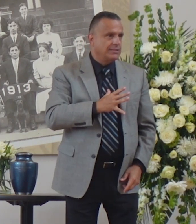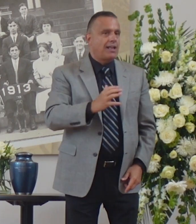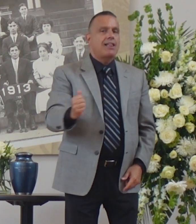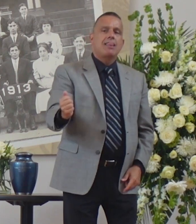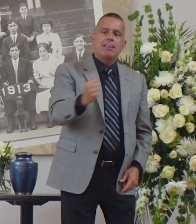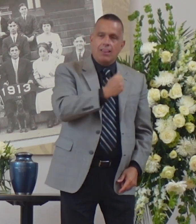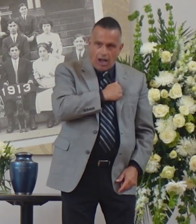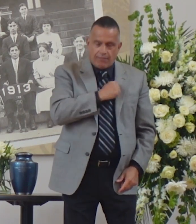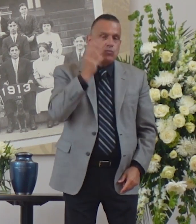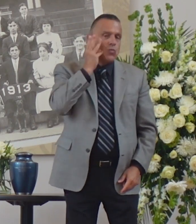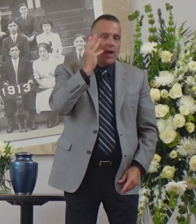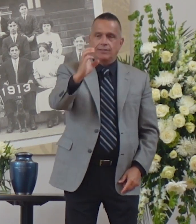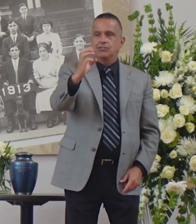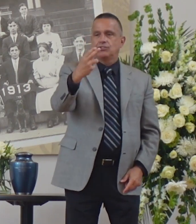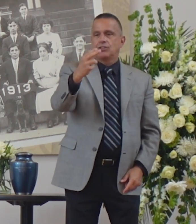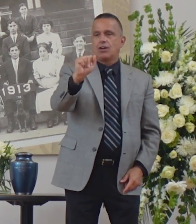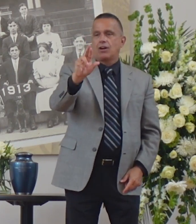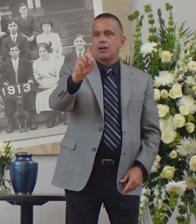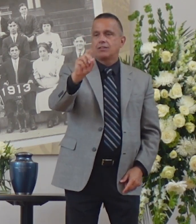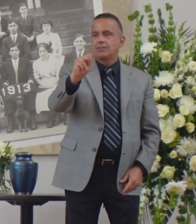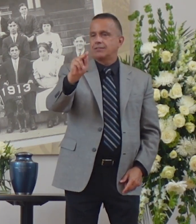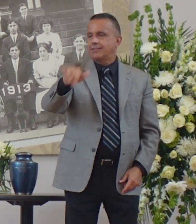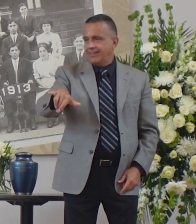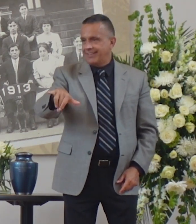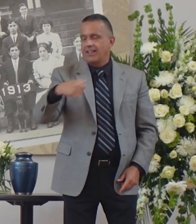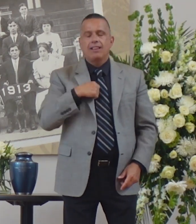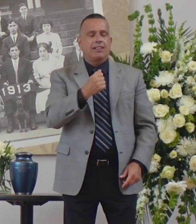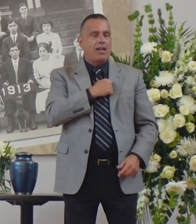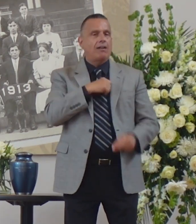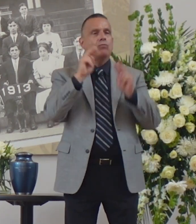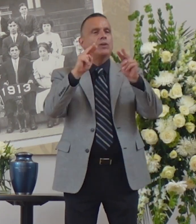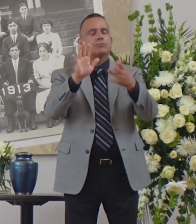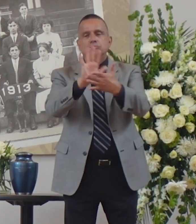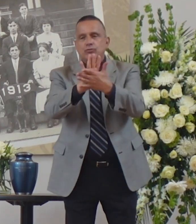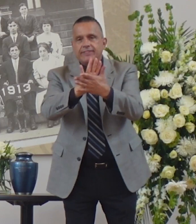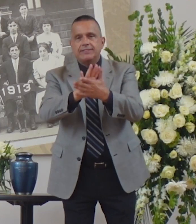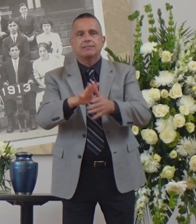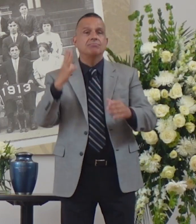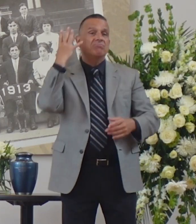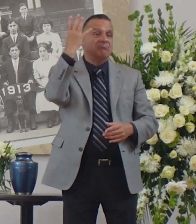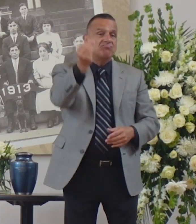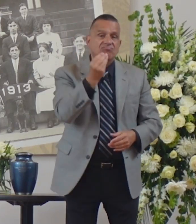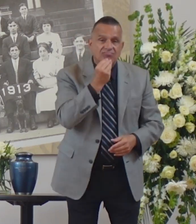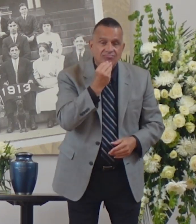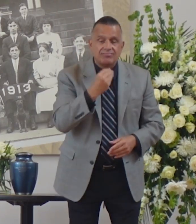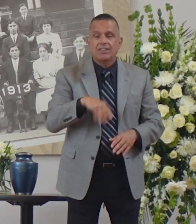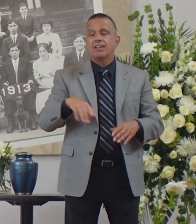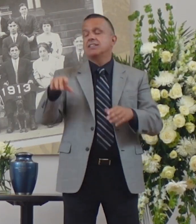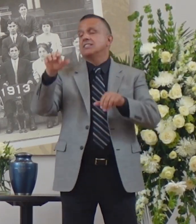Chardonnay, watching movies, going out to dinner, reading science fiction, and hearing any